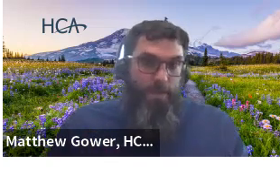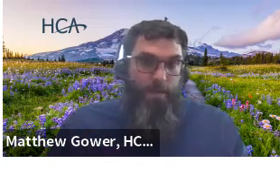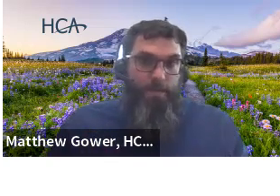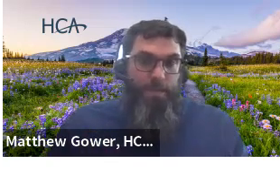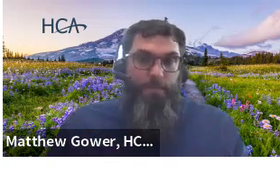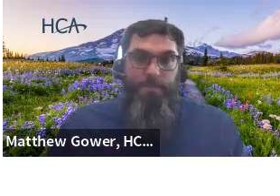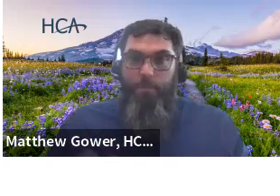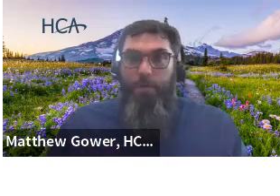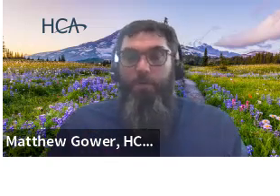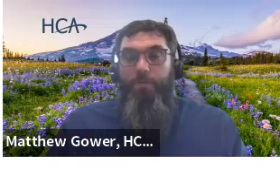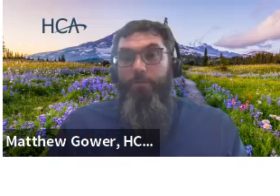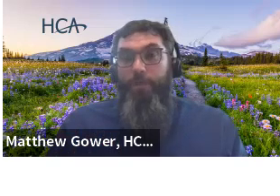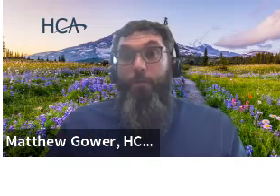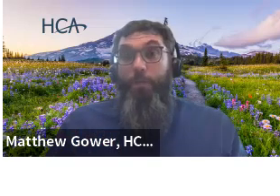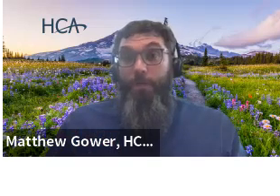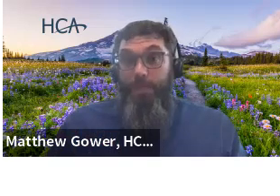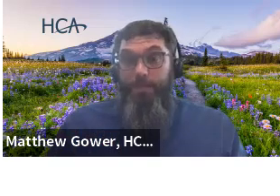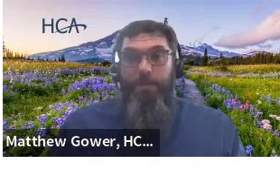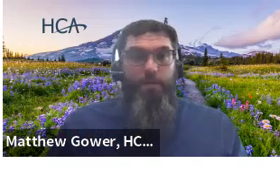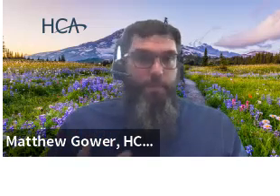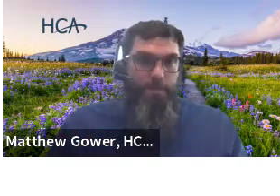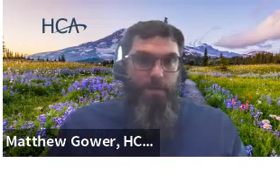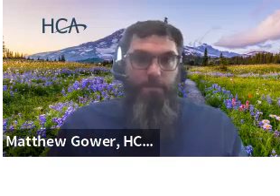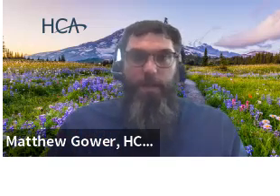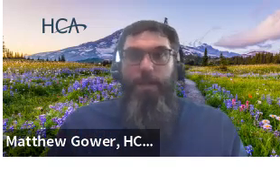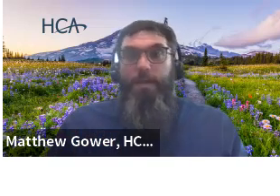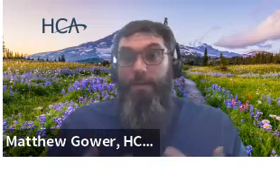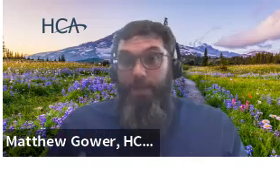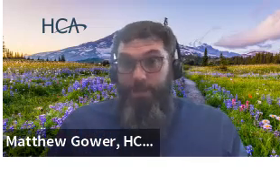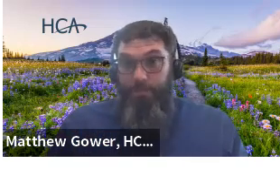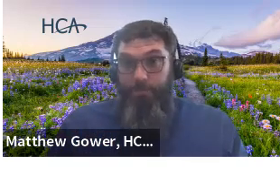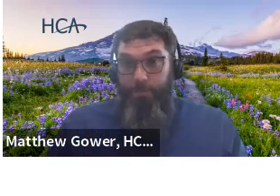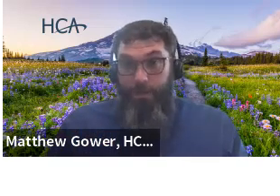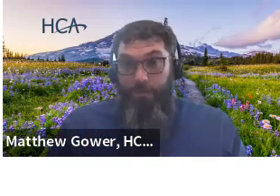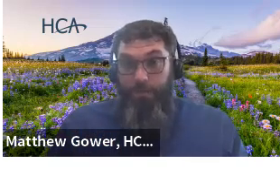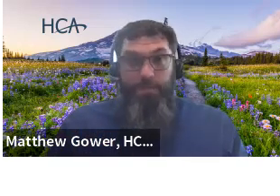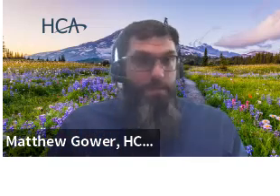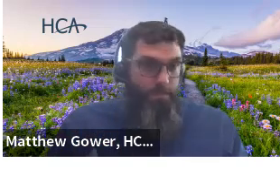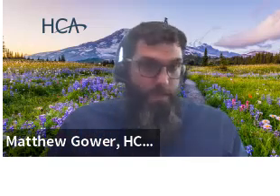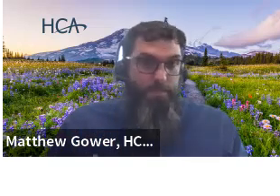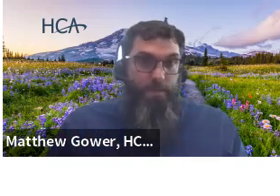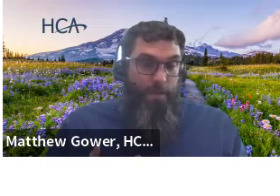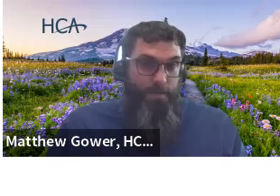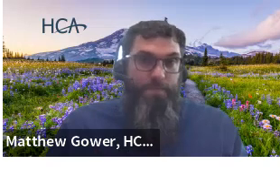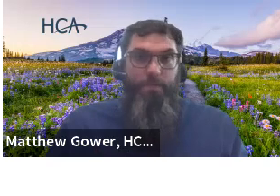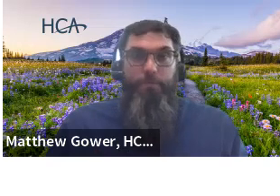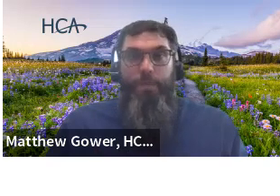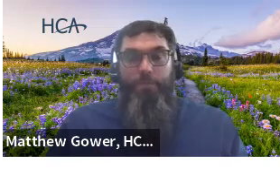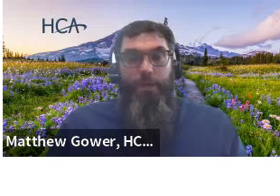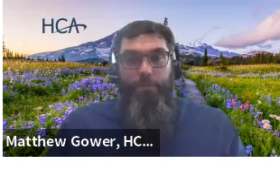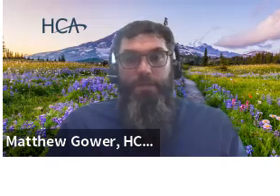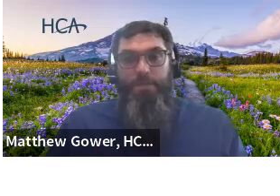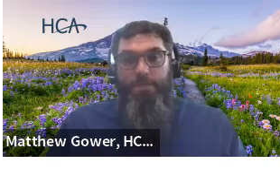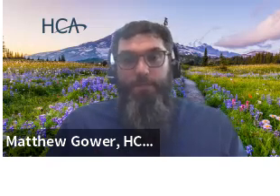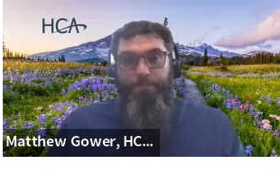would send out a team to start working with them to figure out what their needs are and to better solve that. Sometimes that could be for medical reasons, and sometimes, and a lot of times that was for